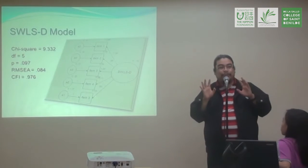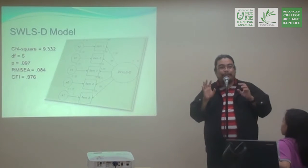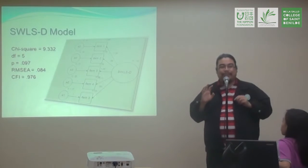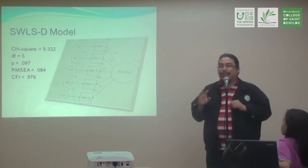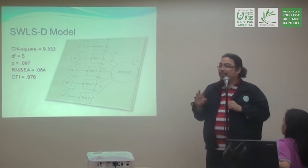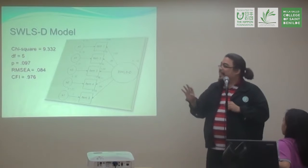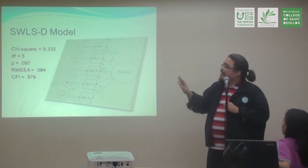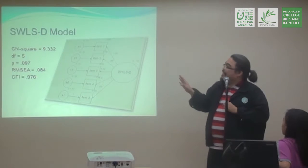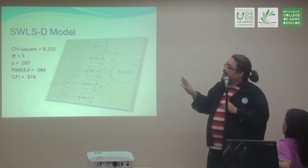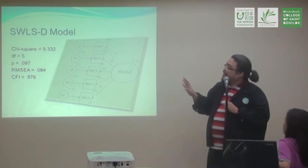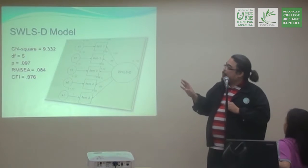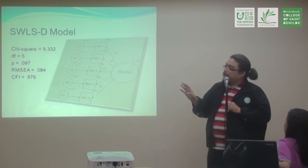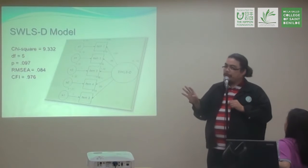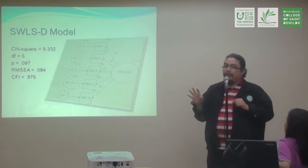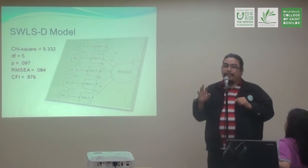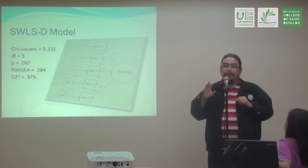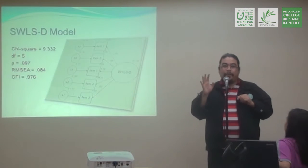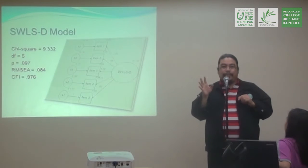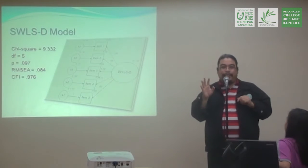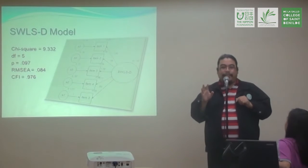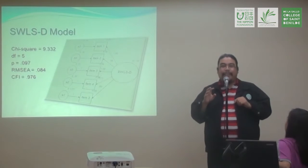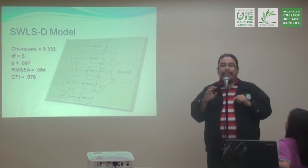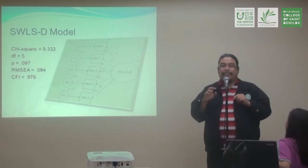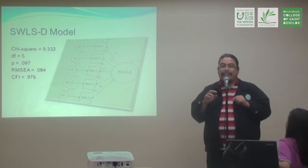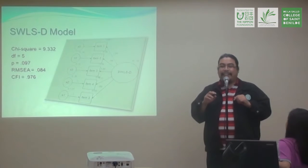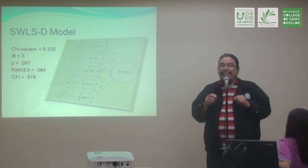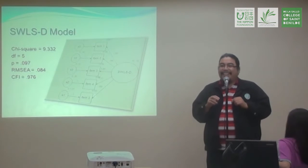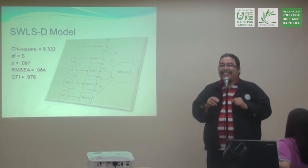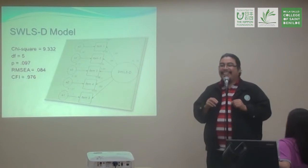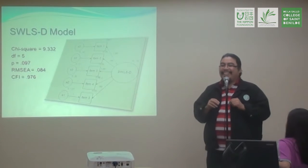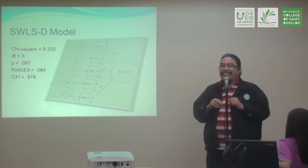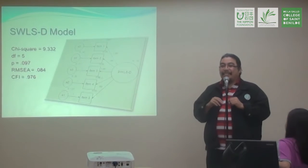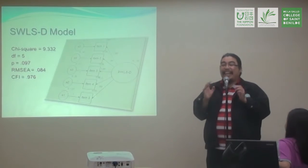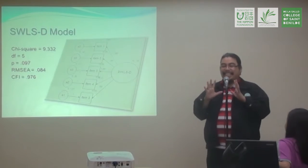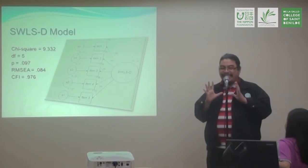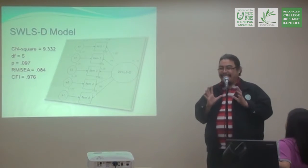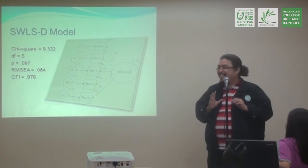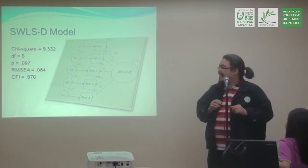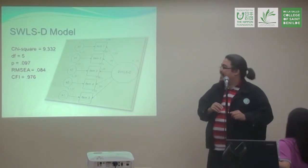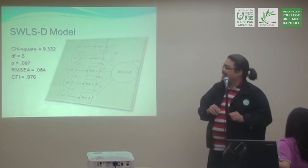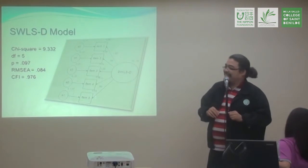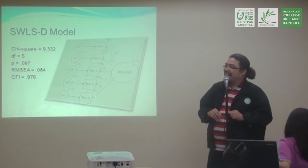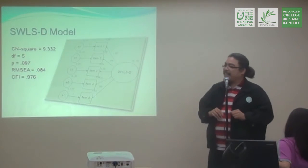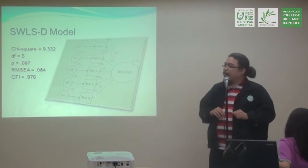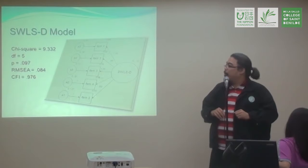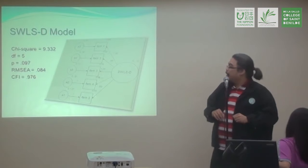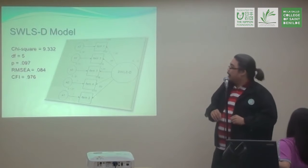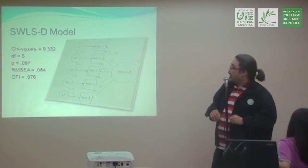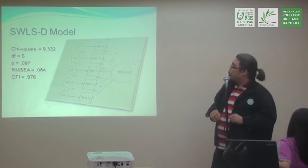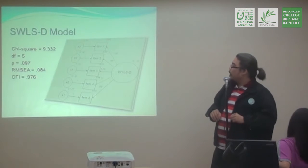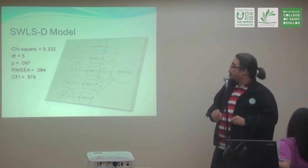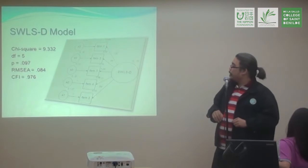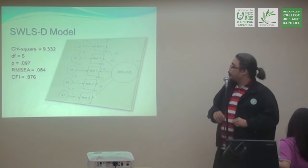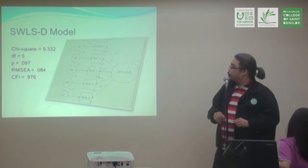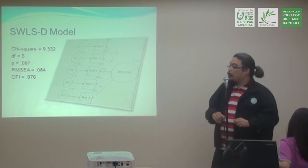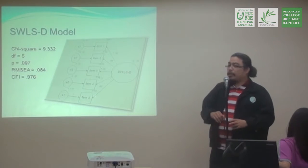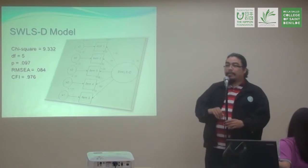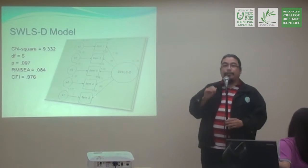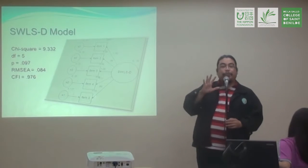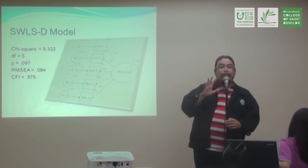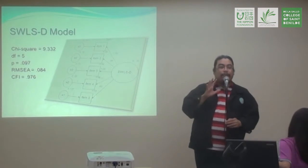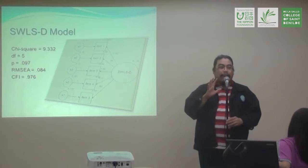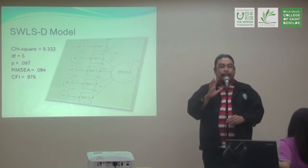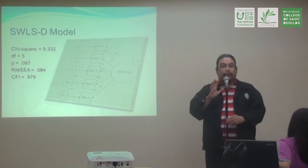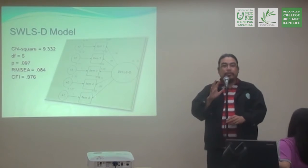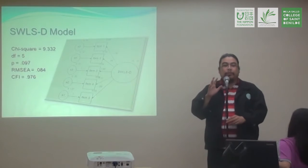things also. So this is what we call a model. Okay, so highly statistical na siya. So I wanted to look